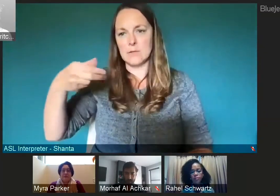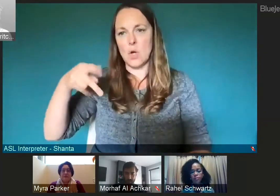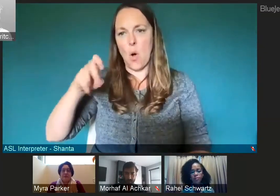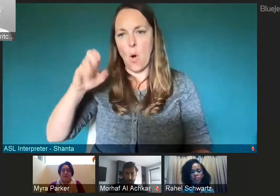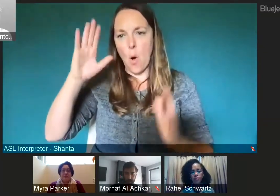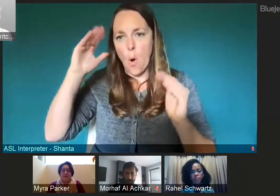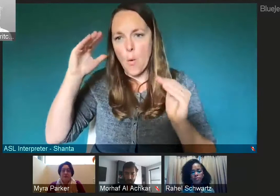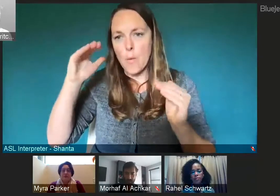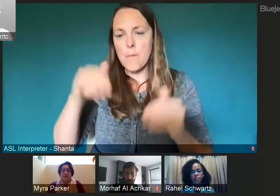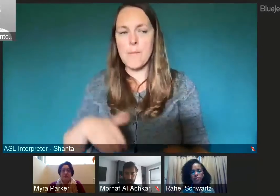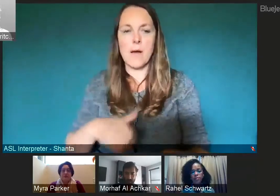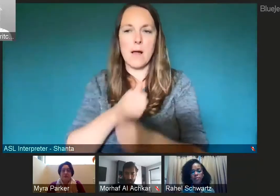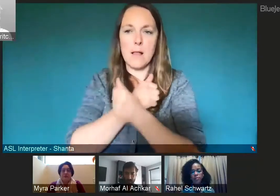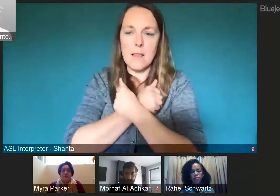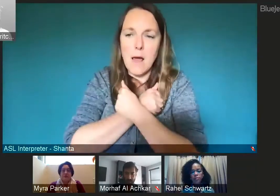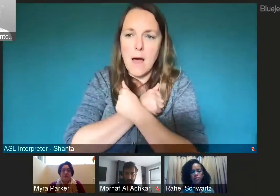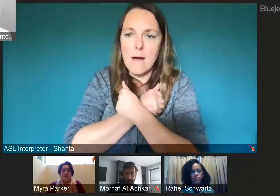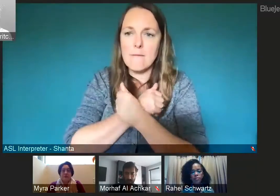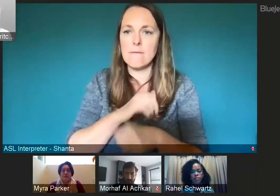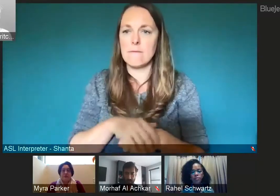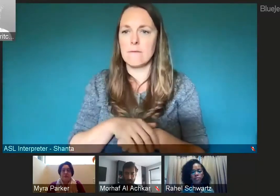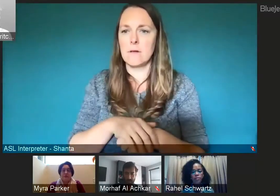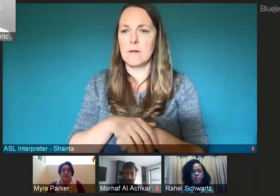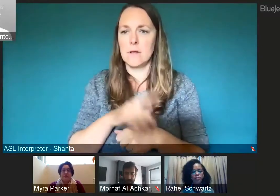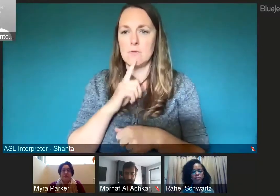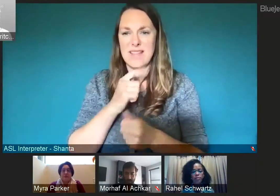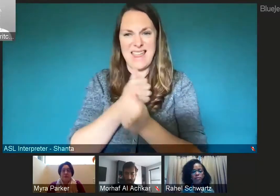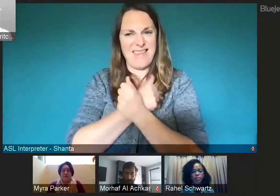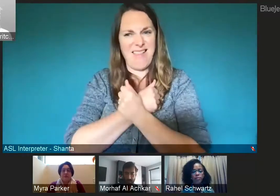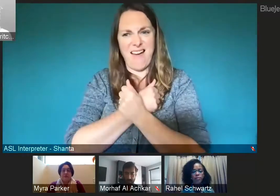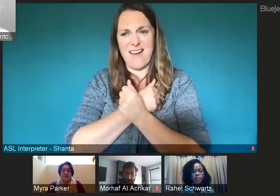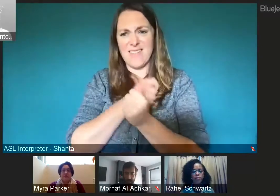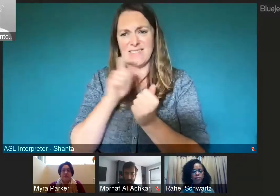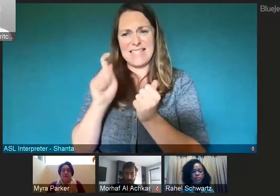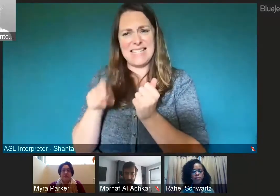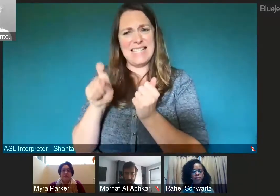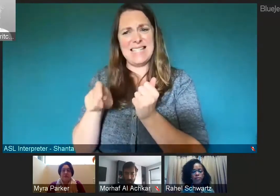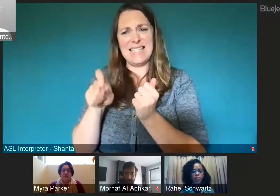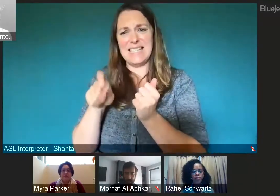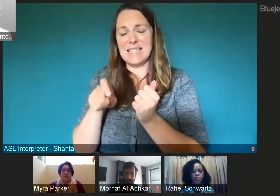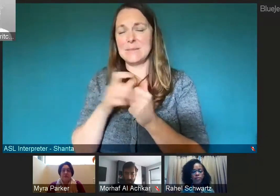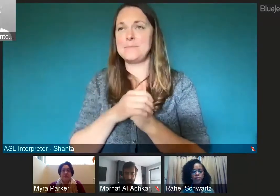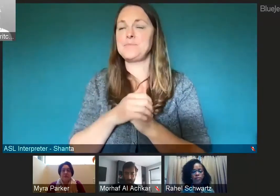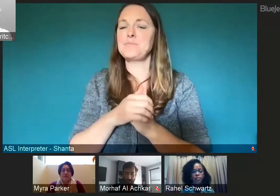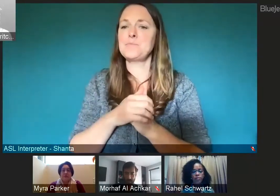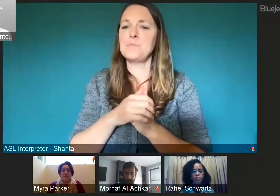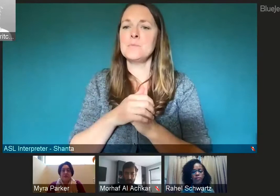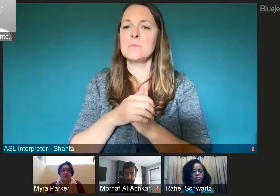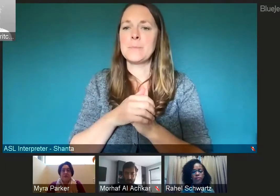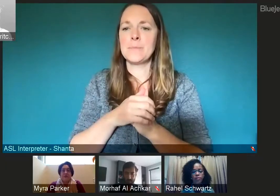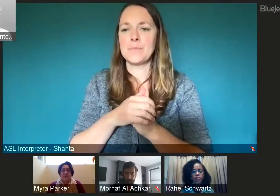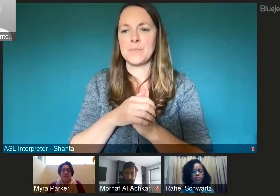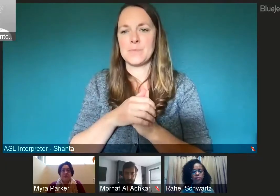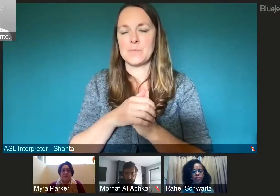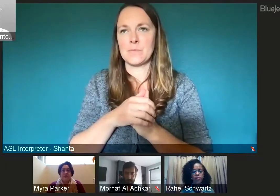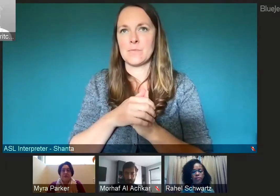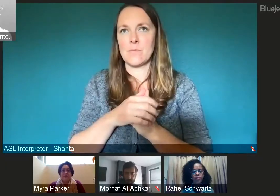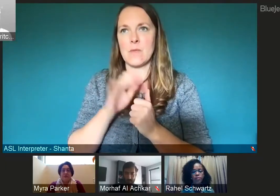love. Immediate love is very much needed. So that is the